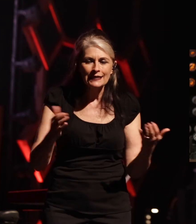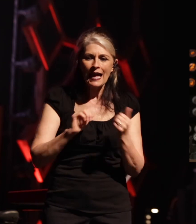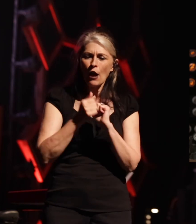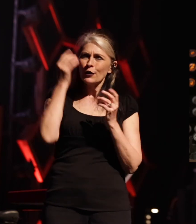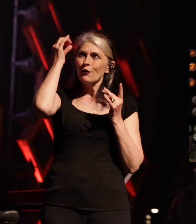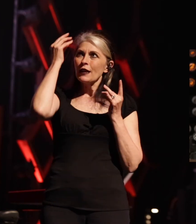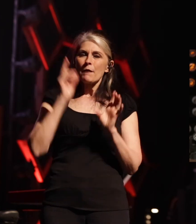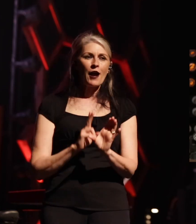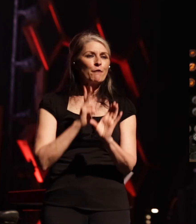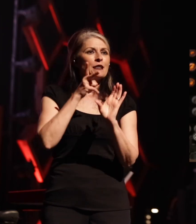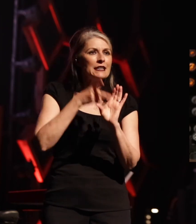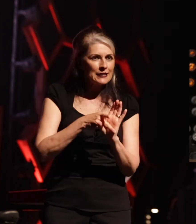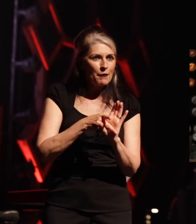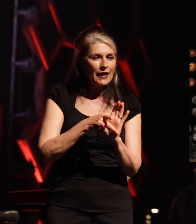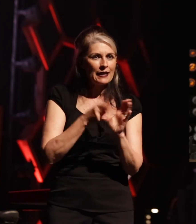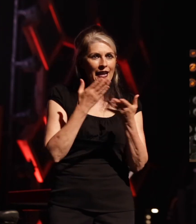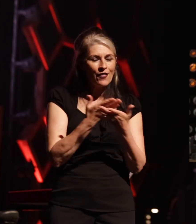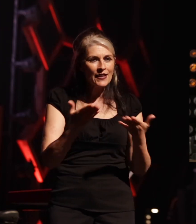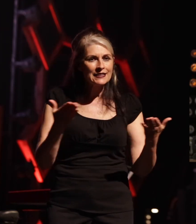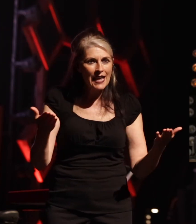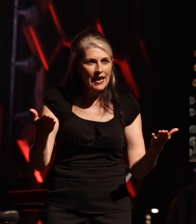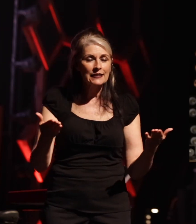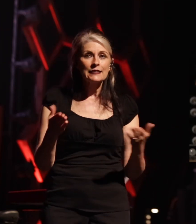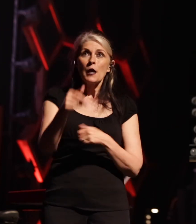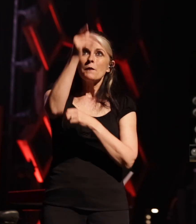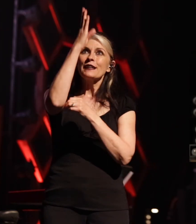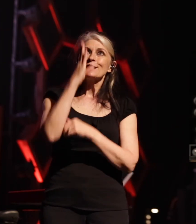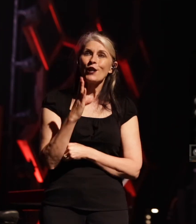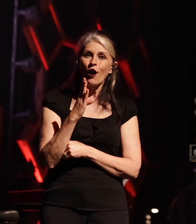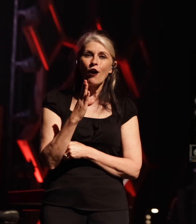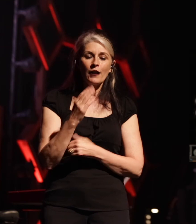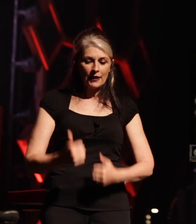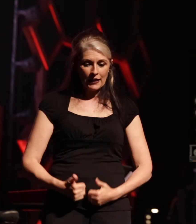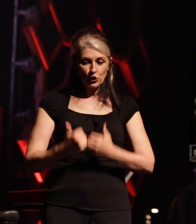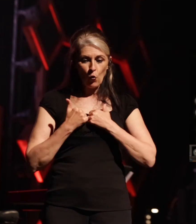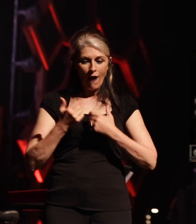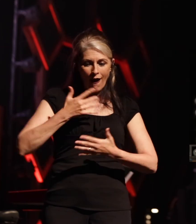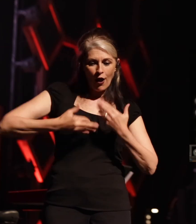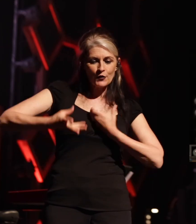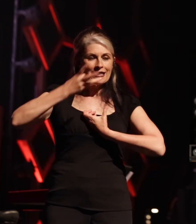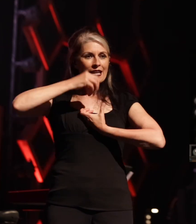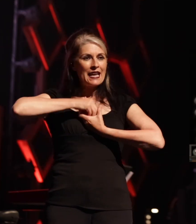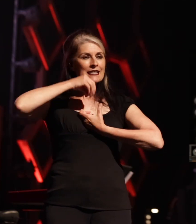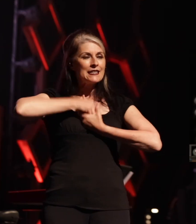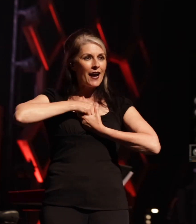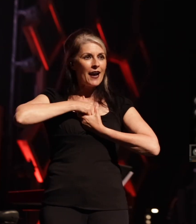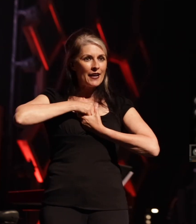things because God dwells inside of your body?